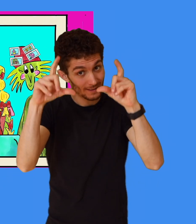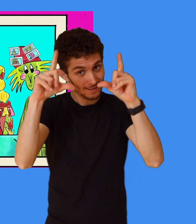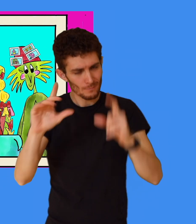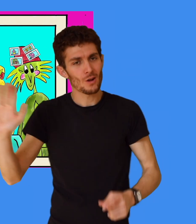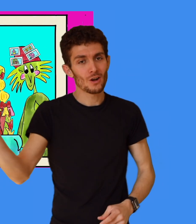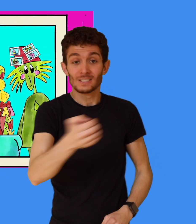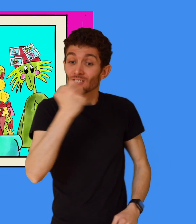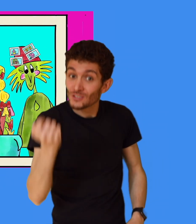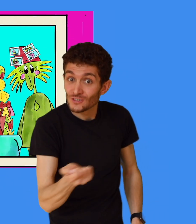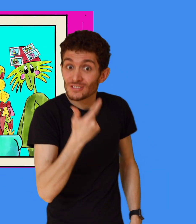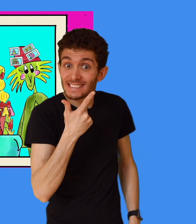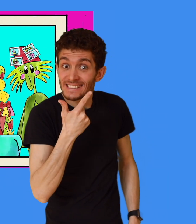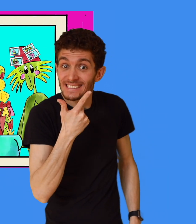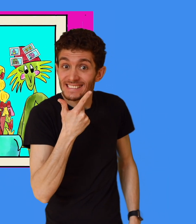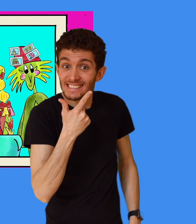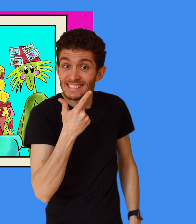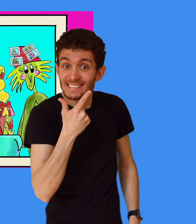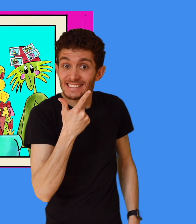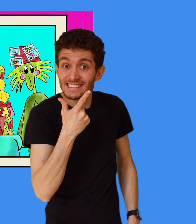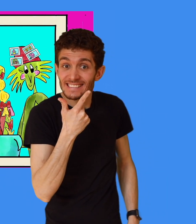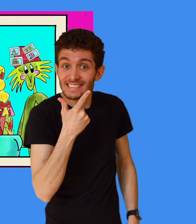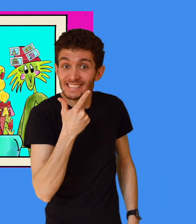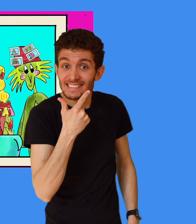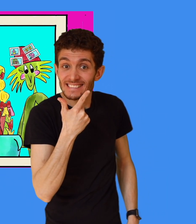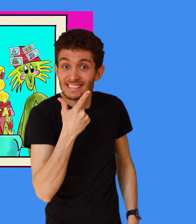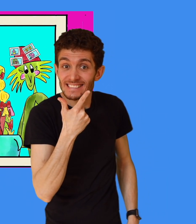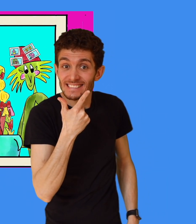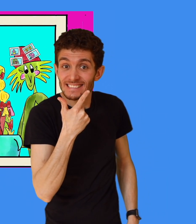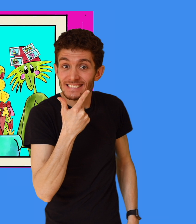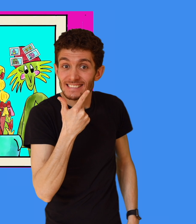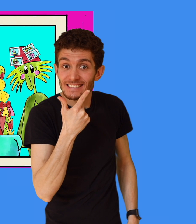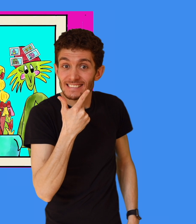We'll take a photo. Everyone say cheese.